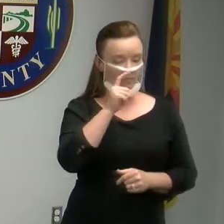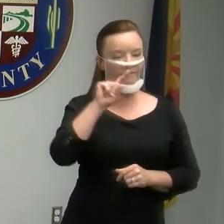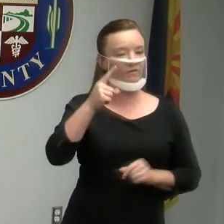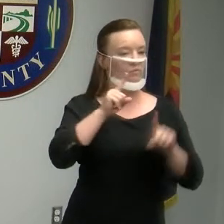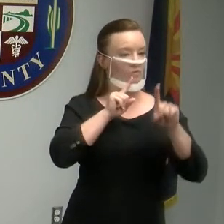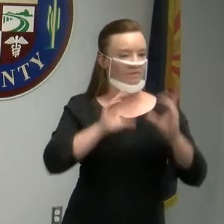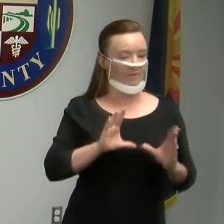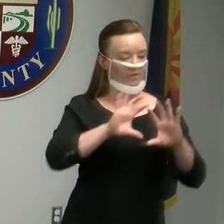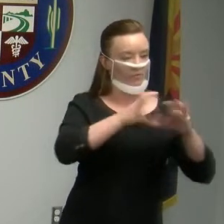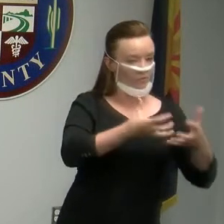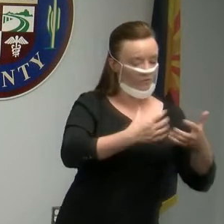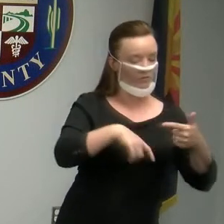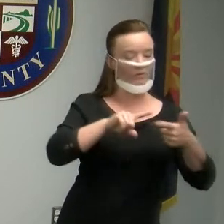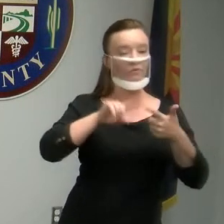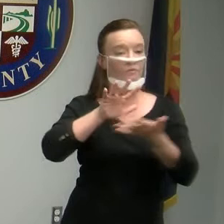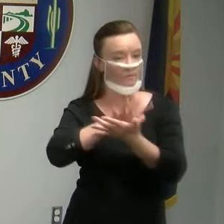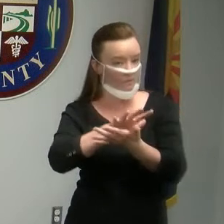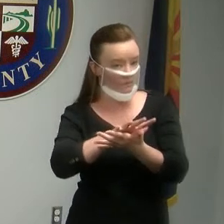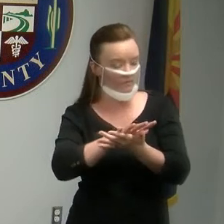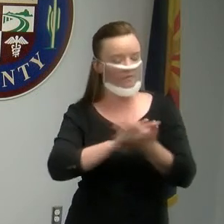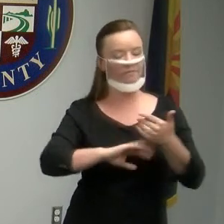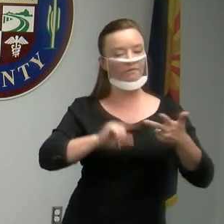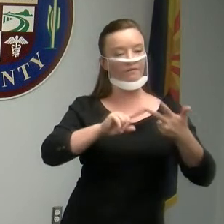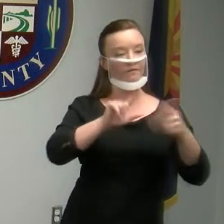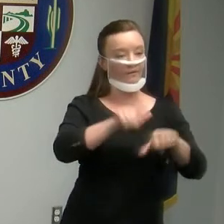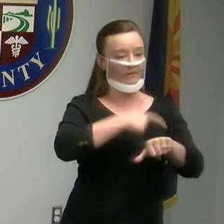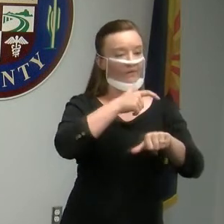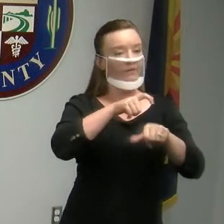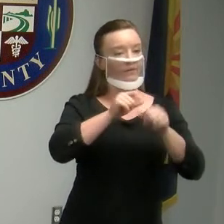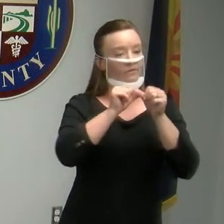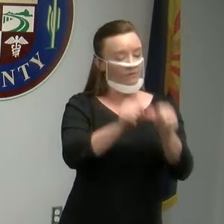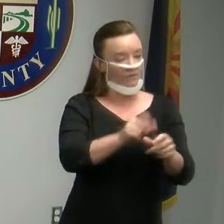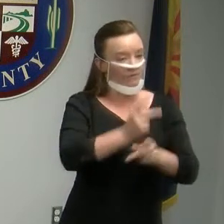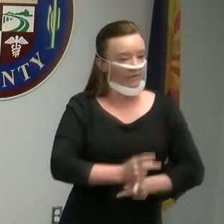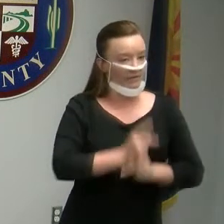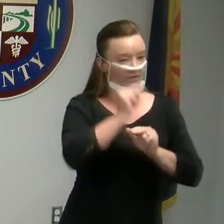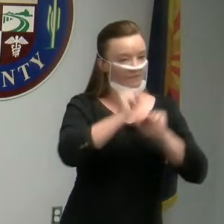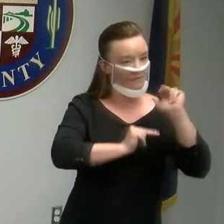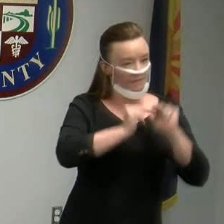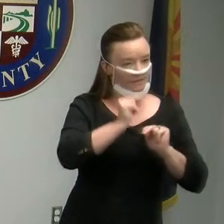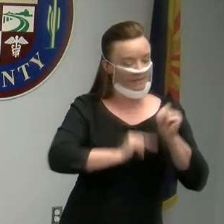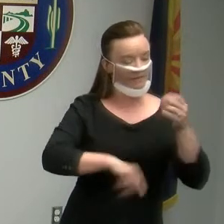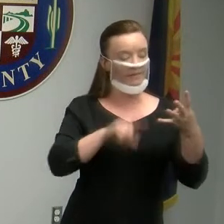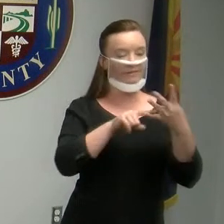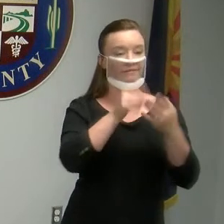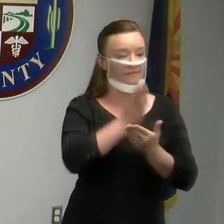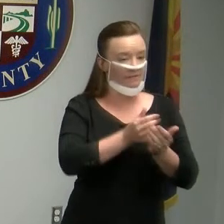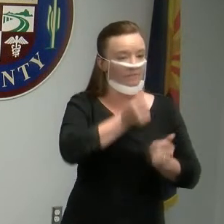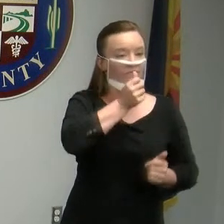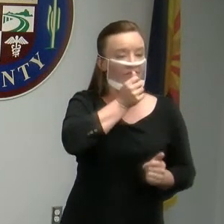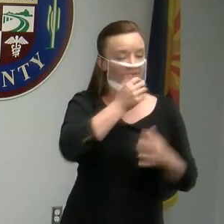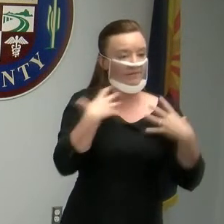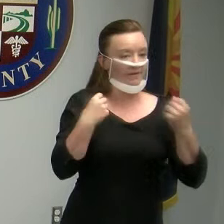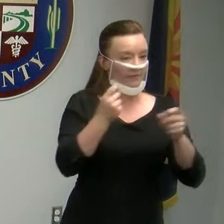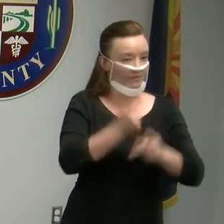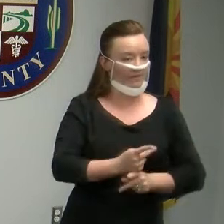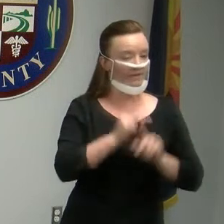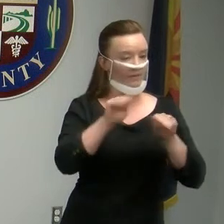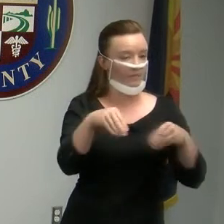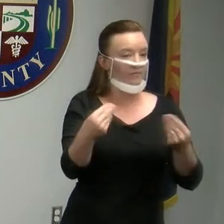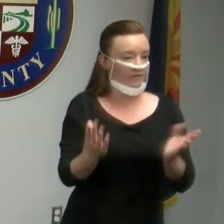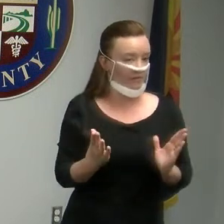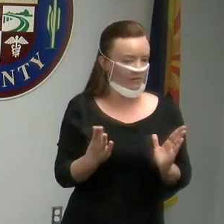schools, long-term care facilities, and even private healthcare providers. Regarding private healthcare